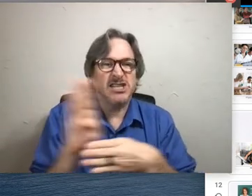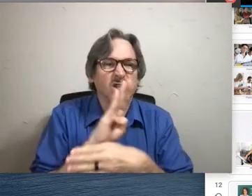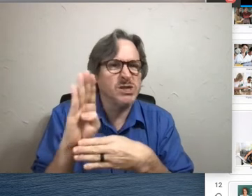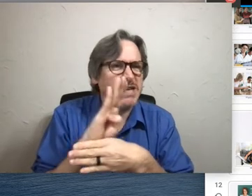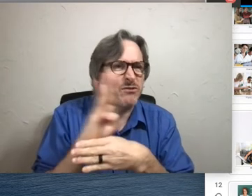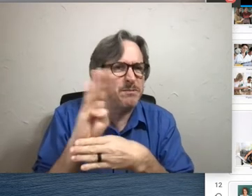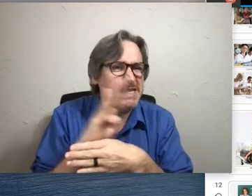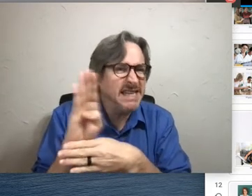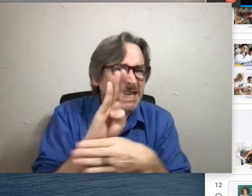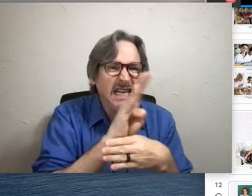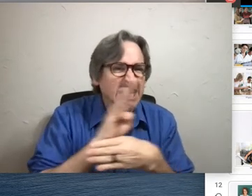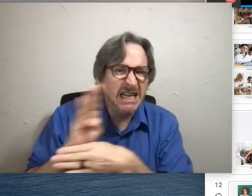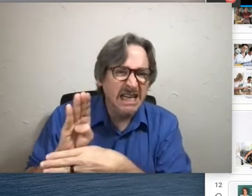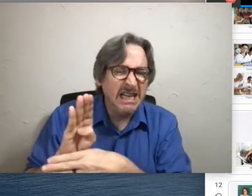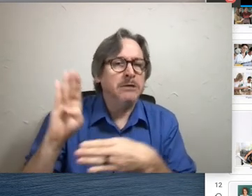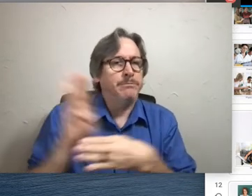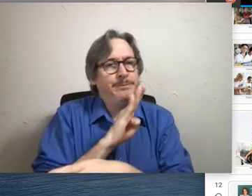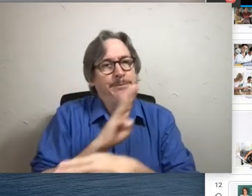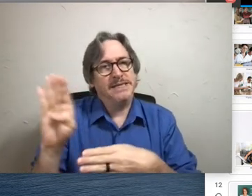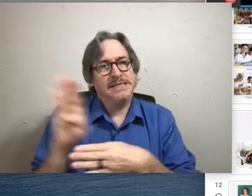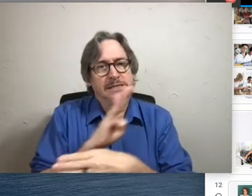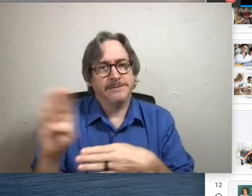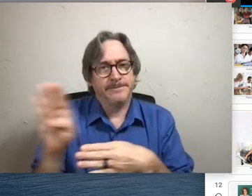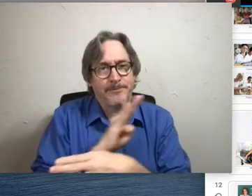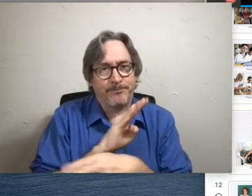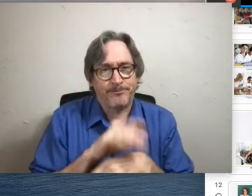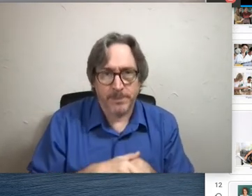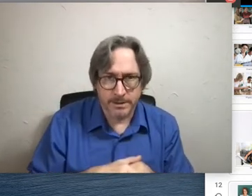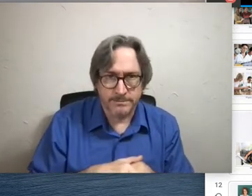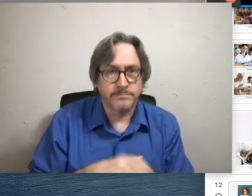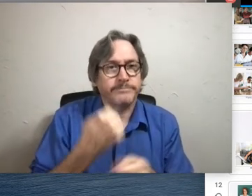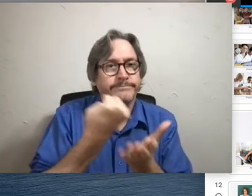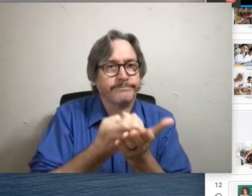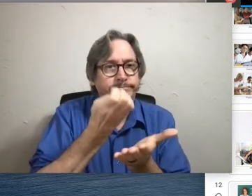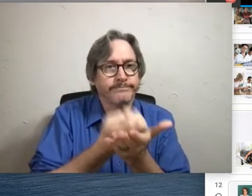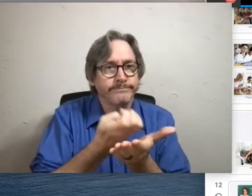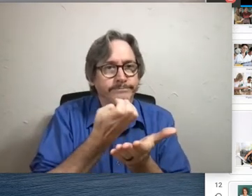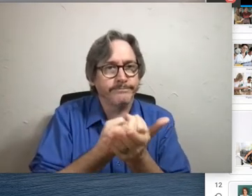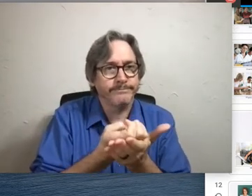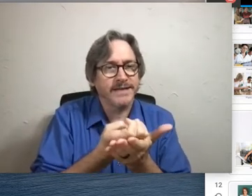Business. It's also the sign for busy. Business.